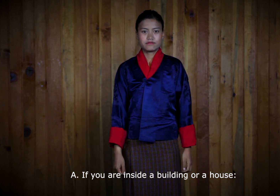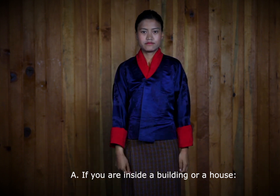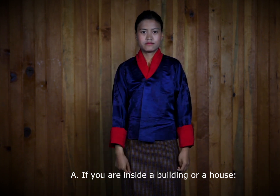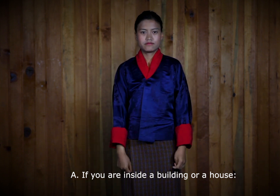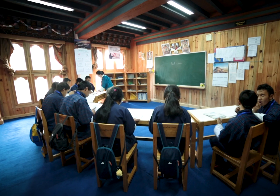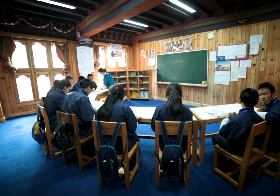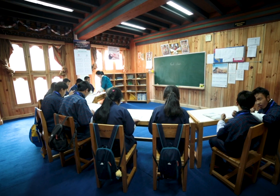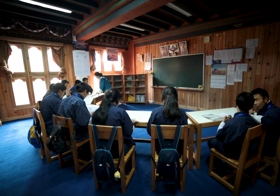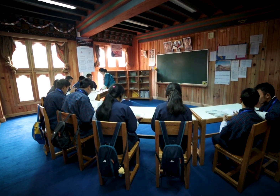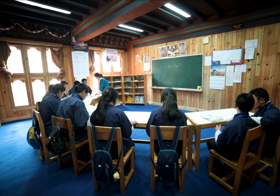house,